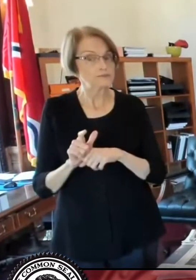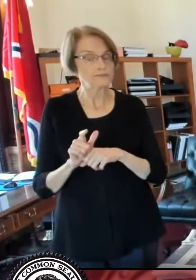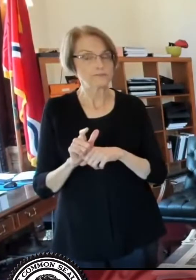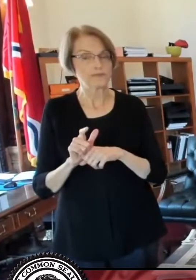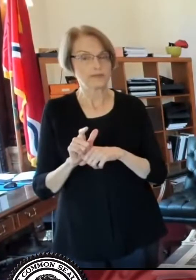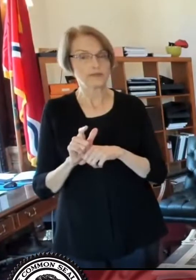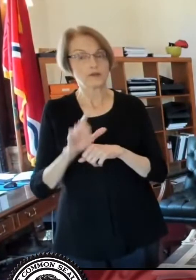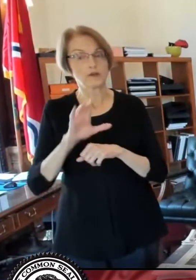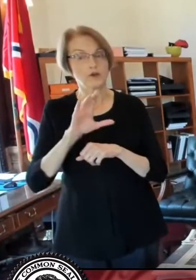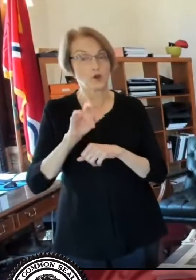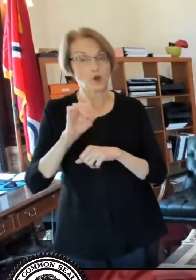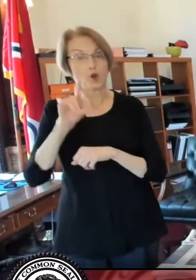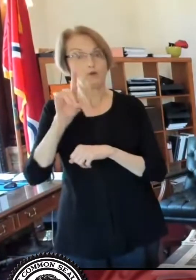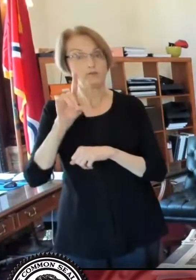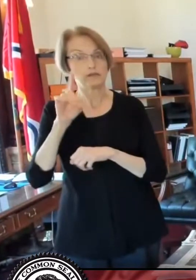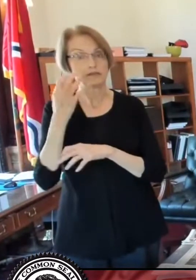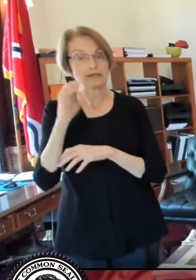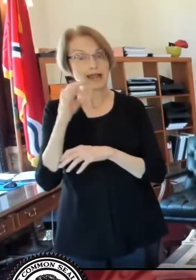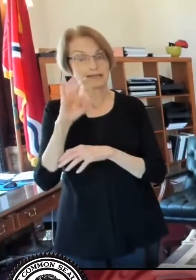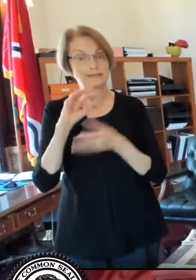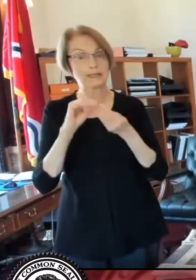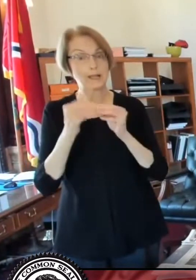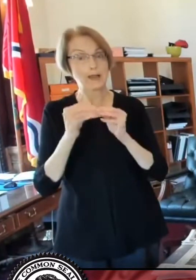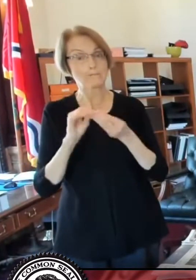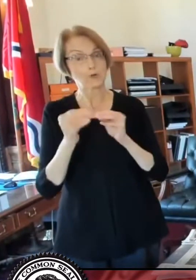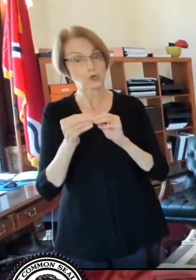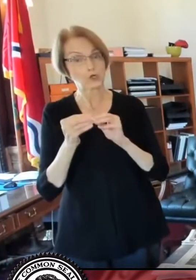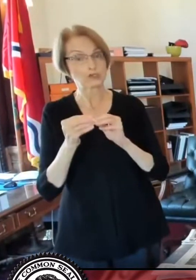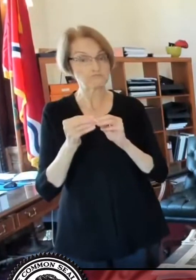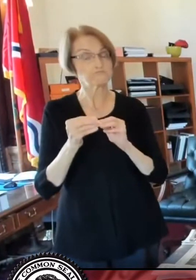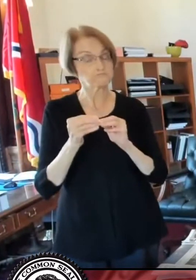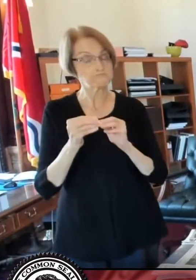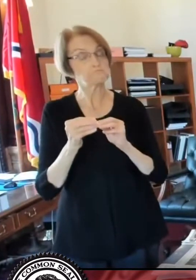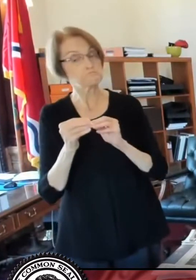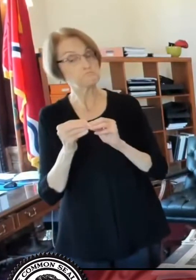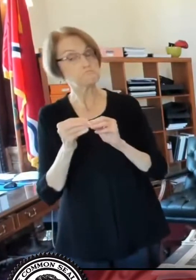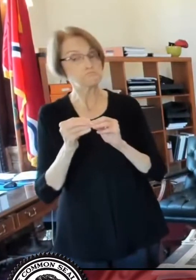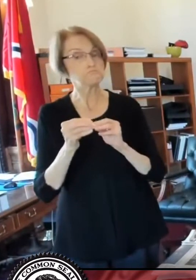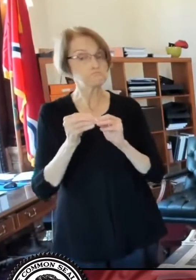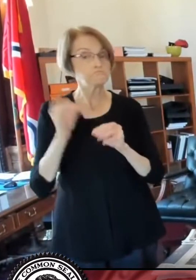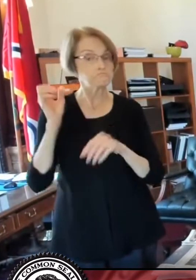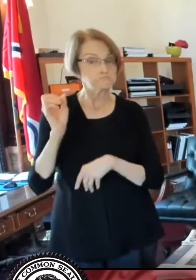our numbers look pretty decent.